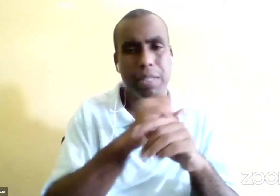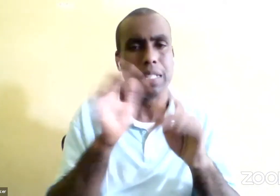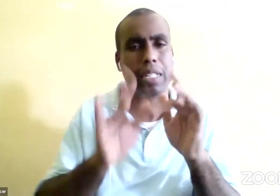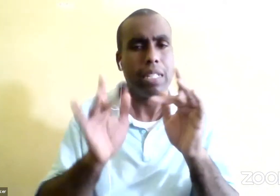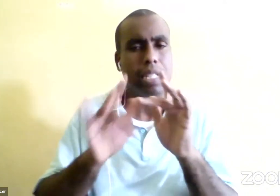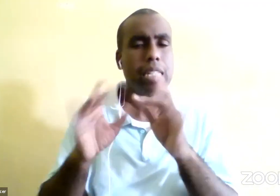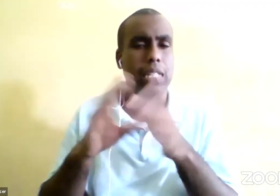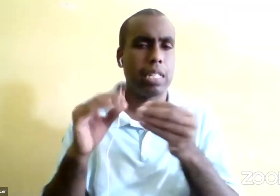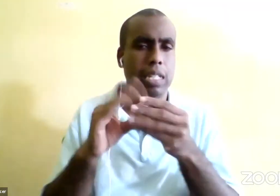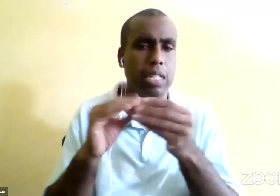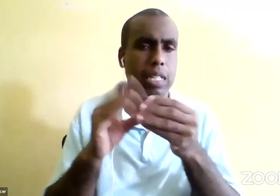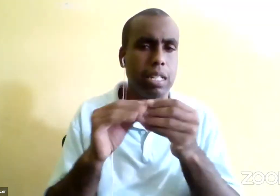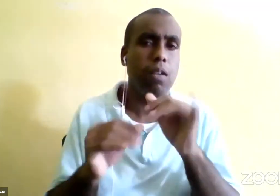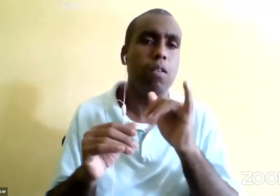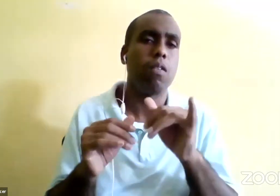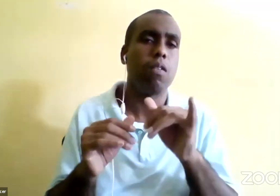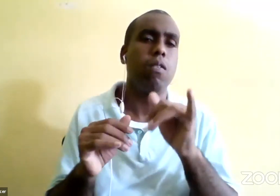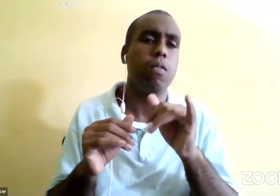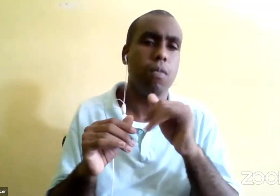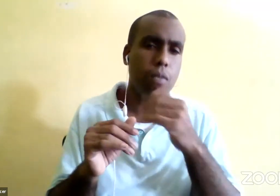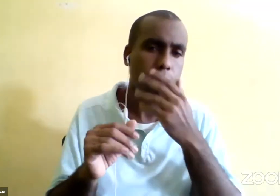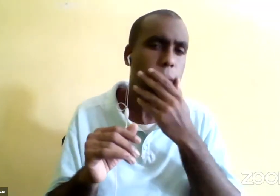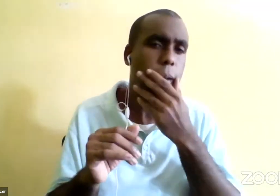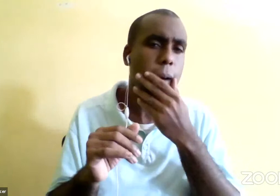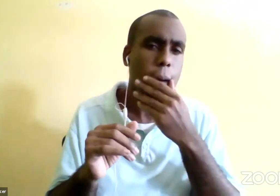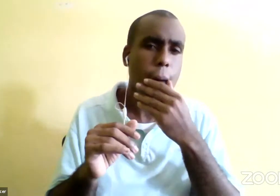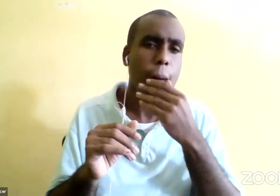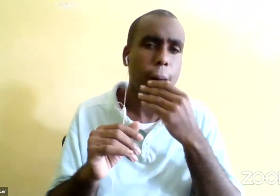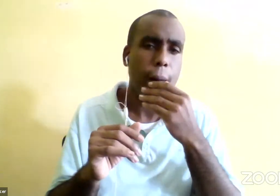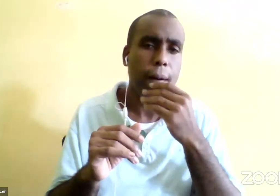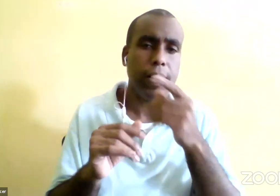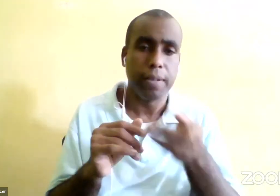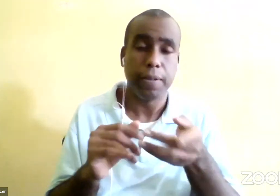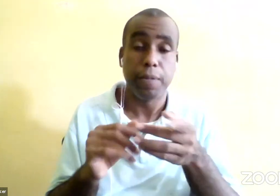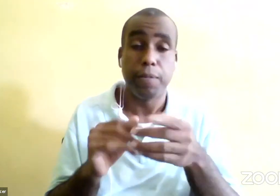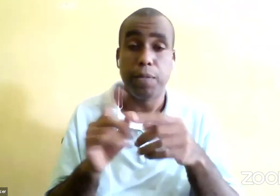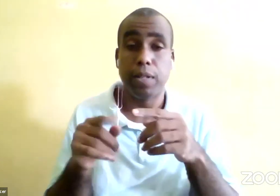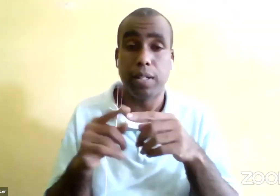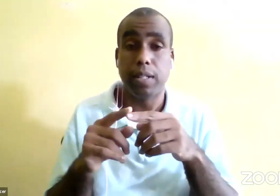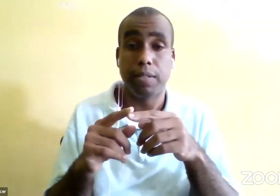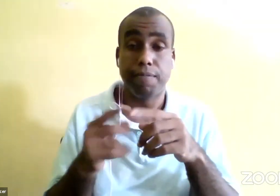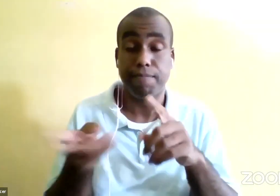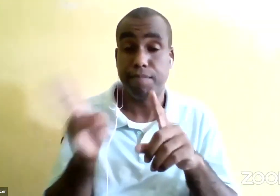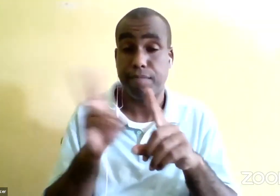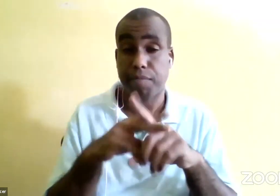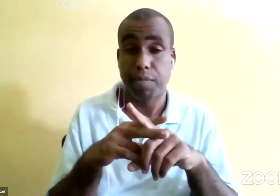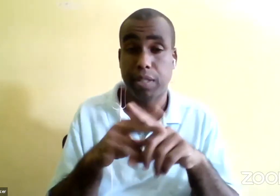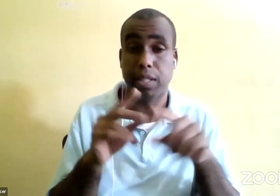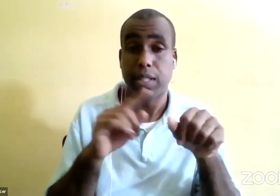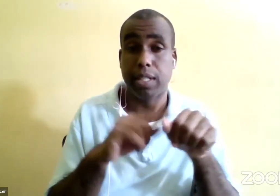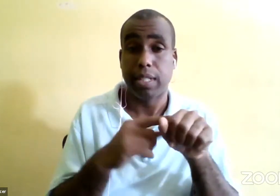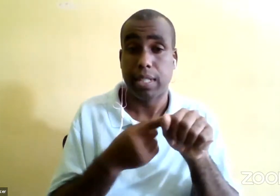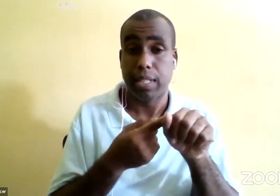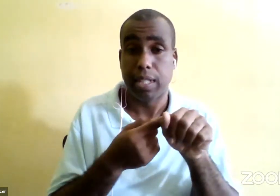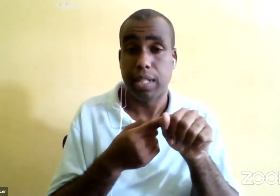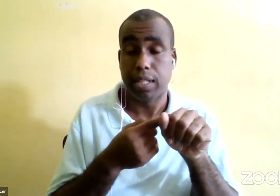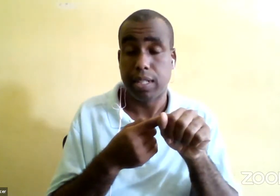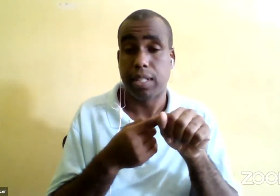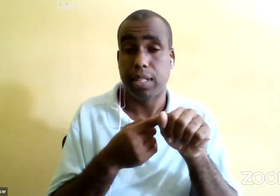see. That's why it was okay. Well, application start in